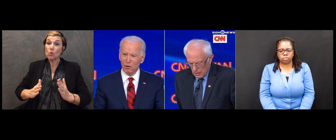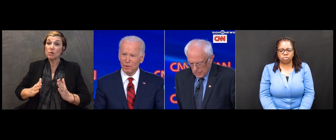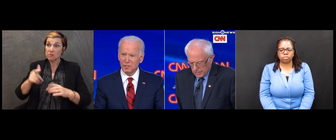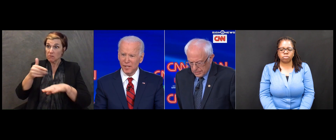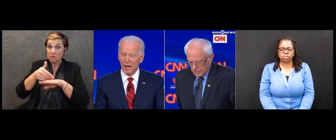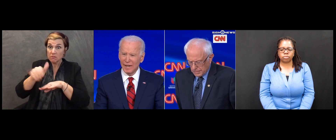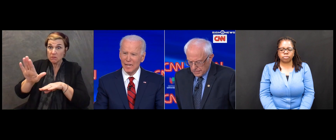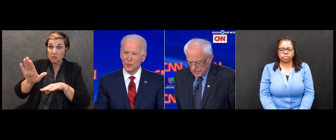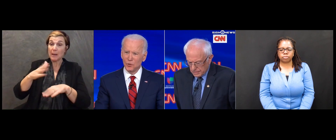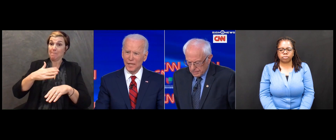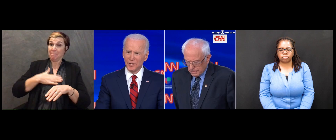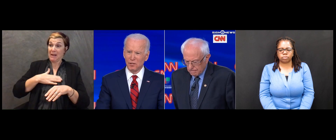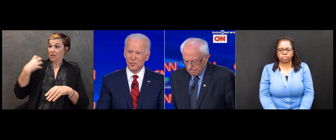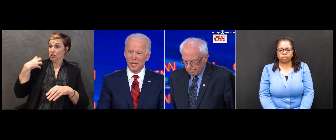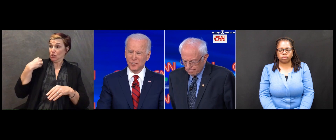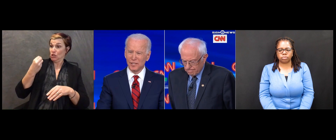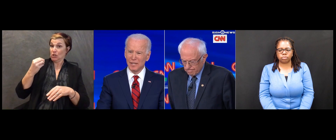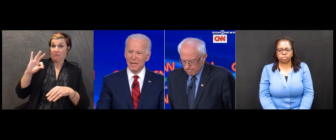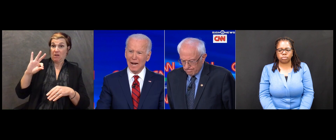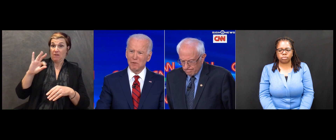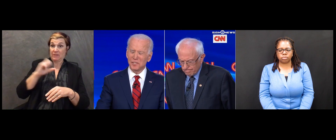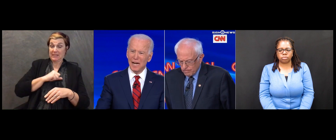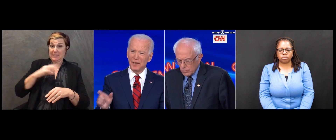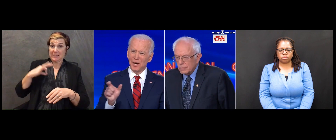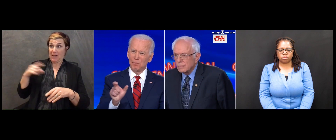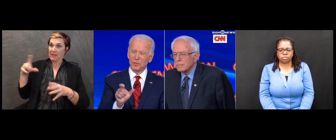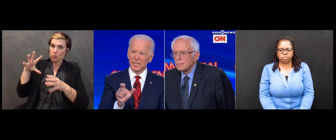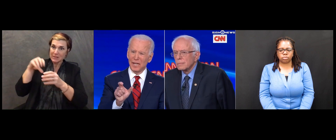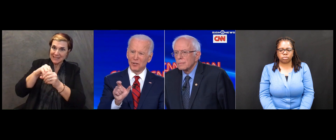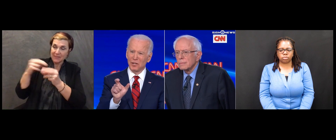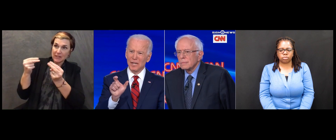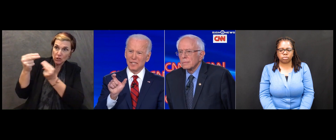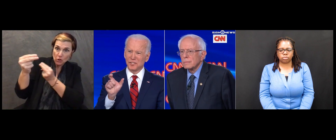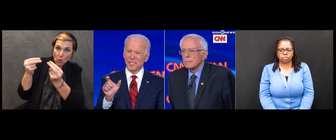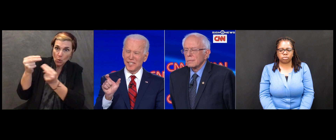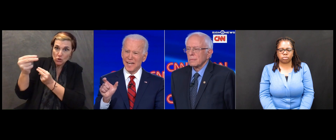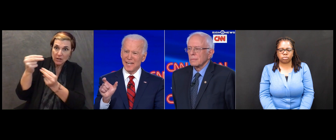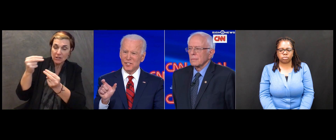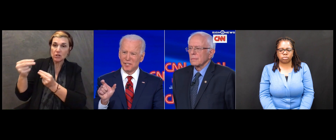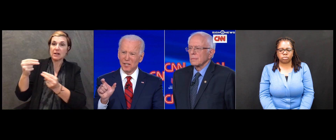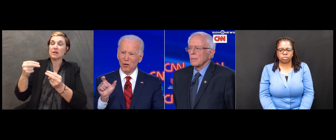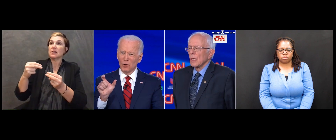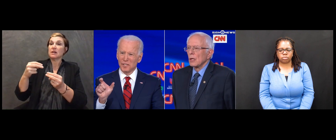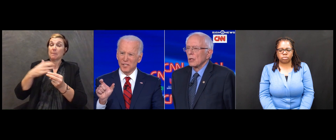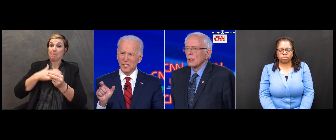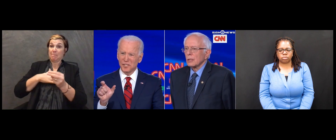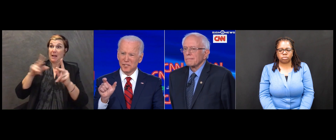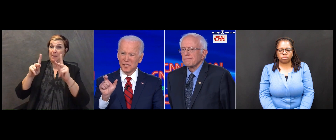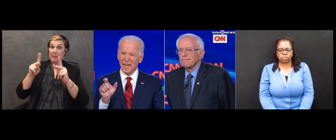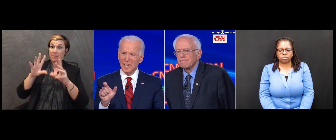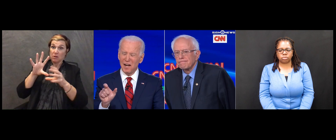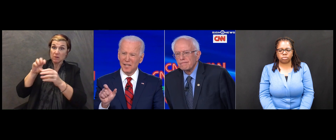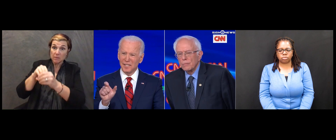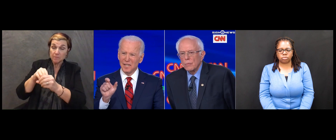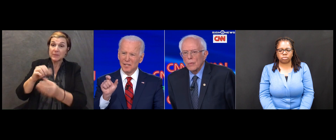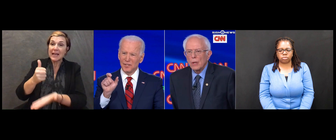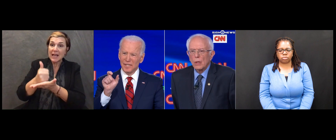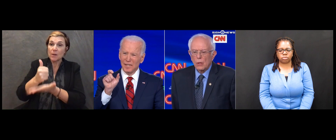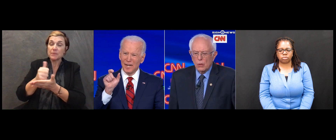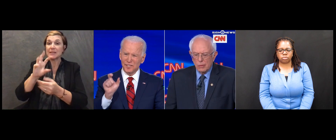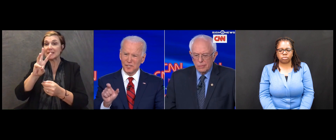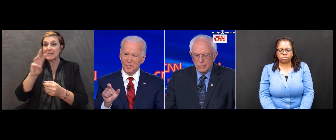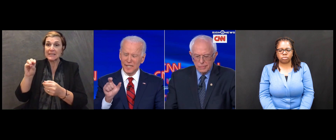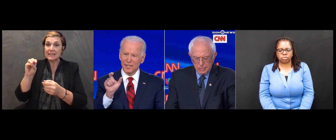my foreign policy guy, doing that negotiation. I was the guy that helped put together a 60-nation organization to take on